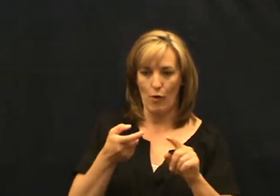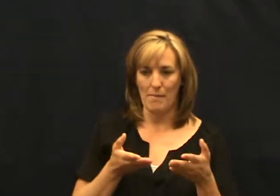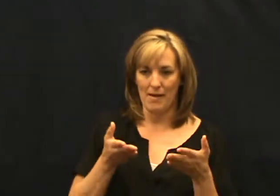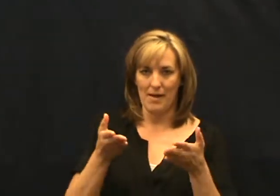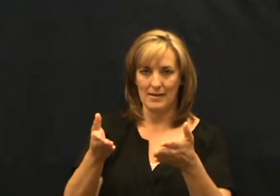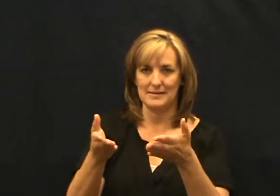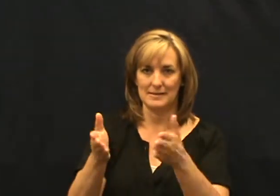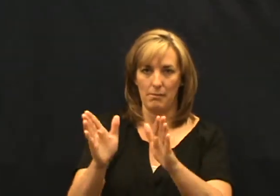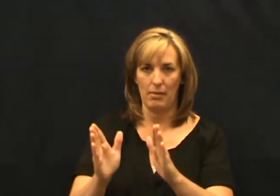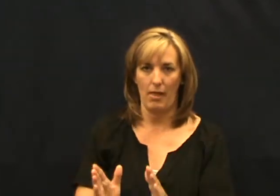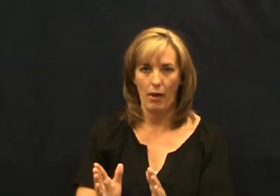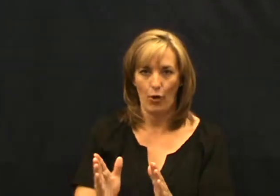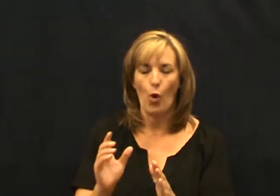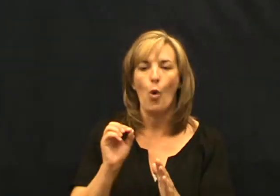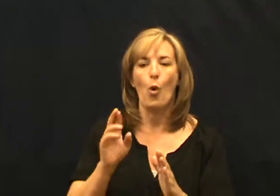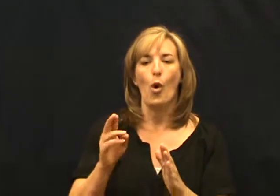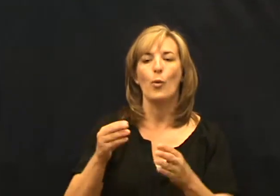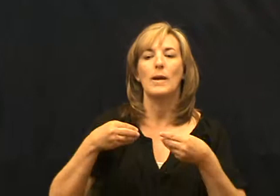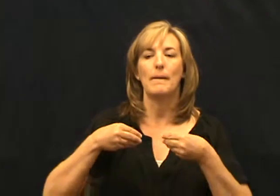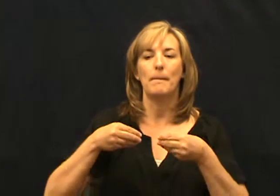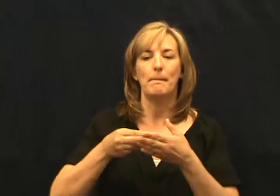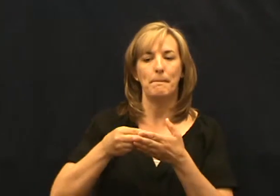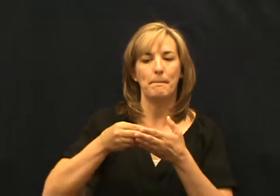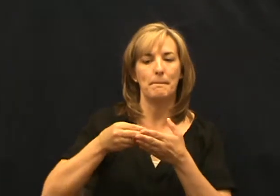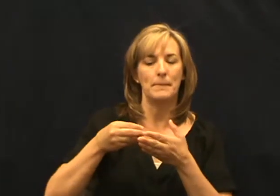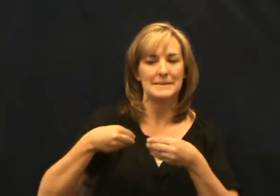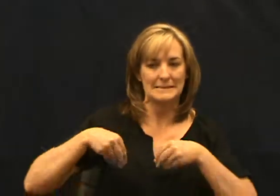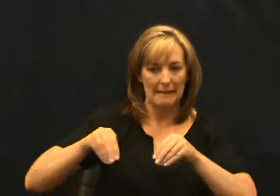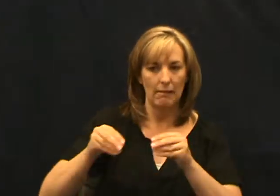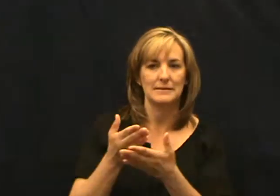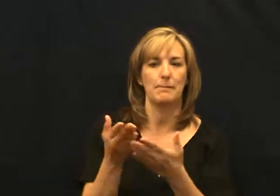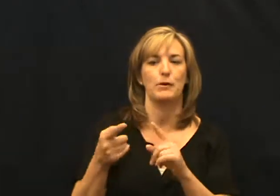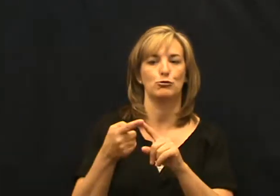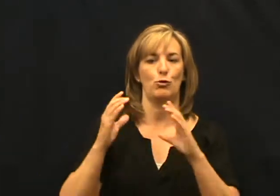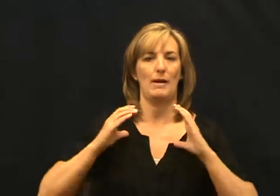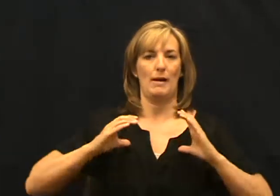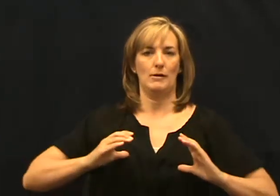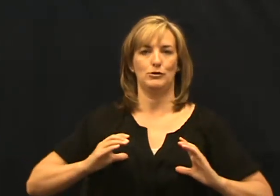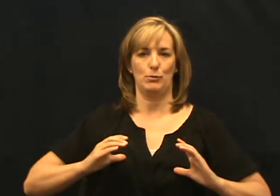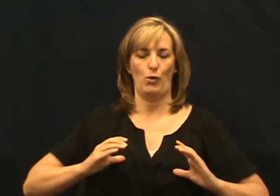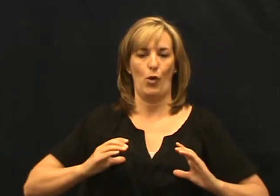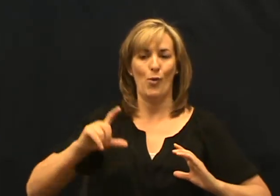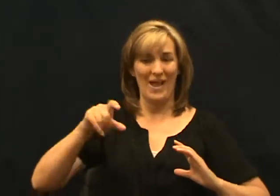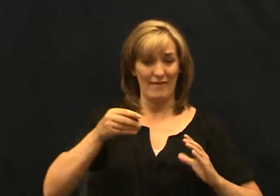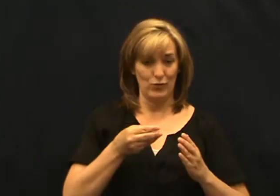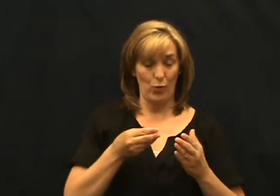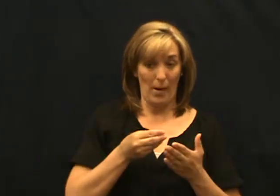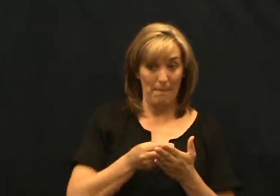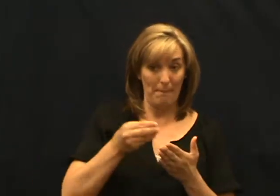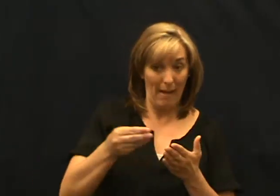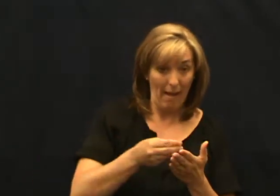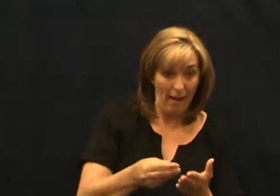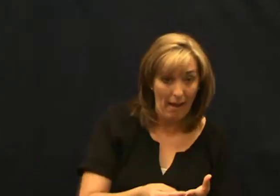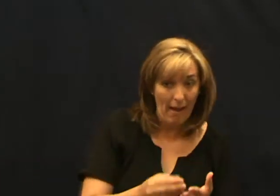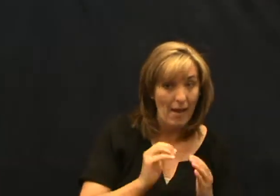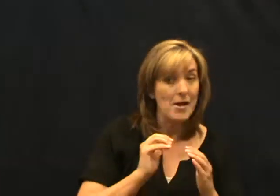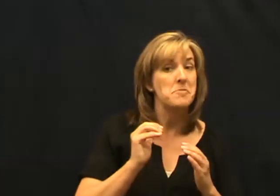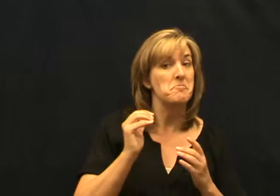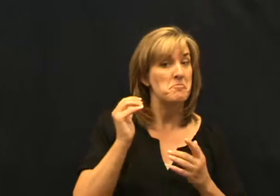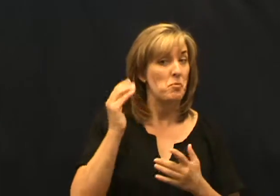a customer. So we have to buy stuff in order to run our business, and we have to sell stuff. When I say stuff, that's either a